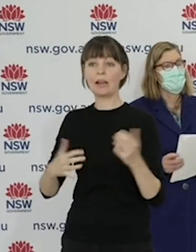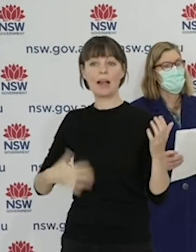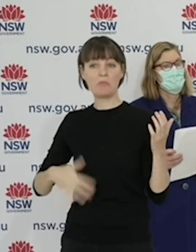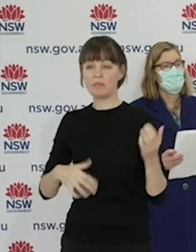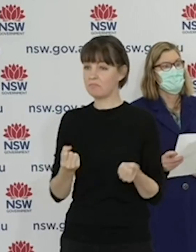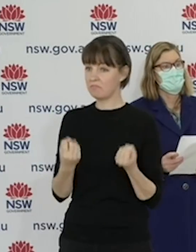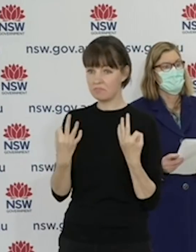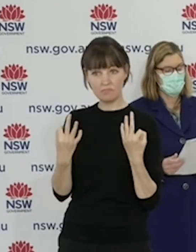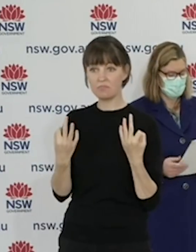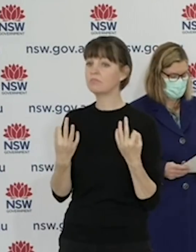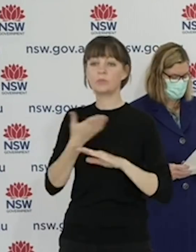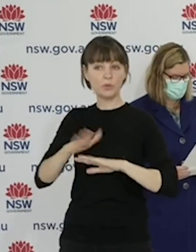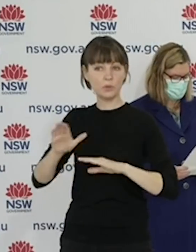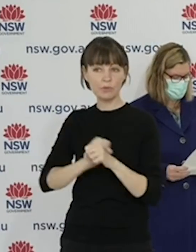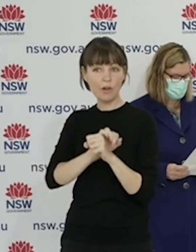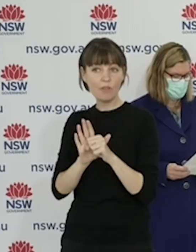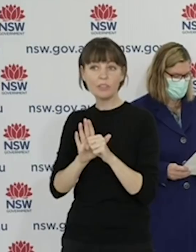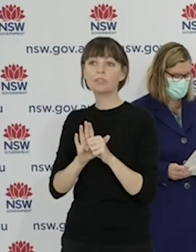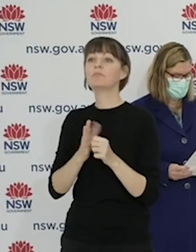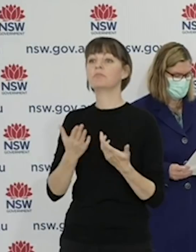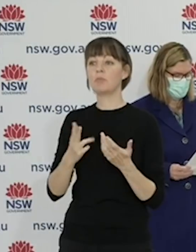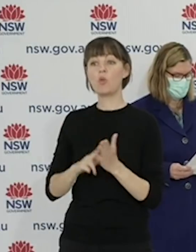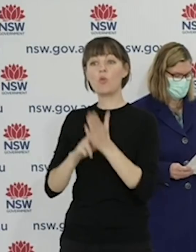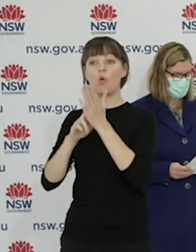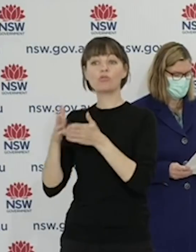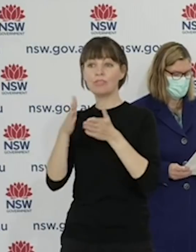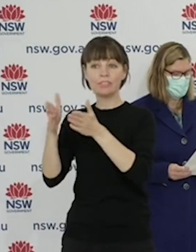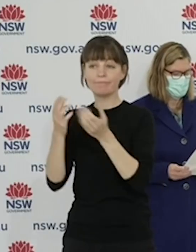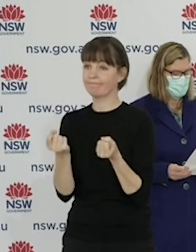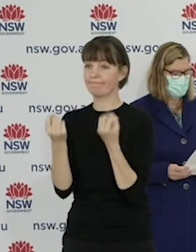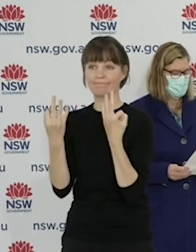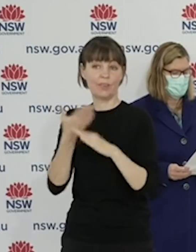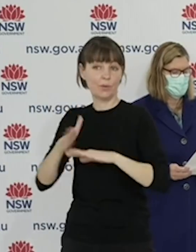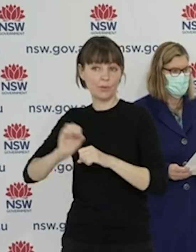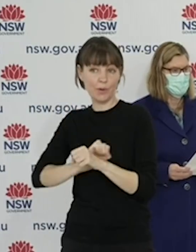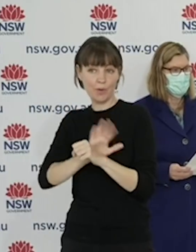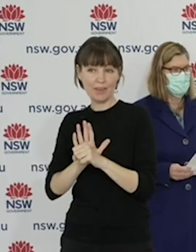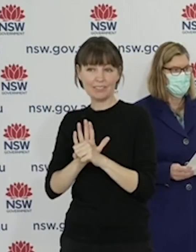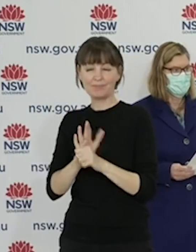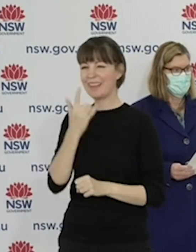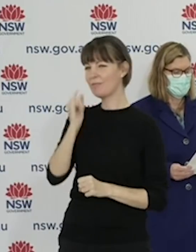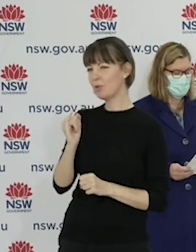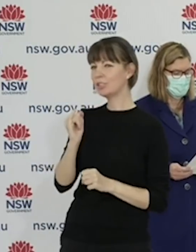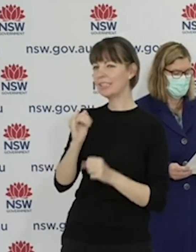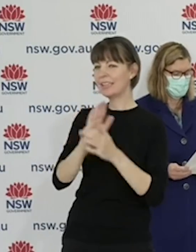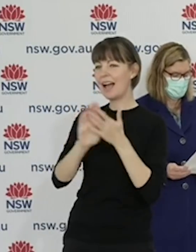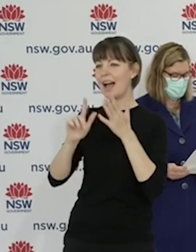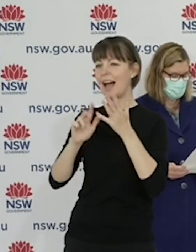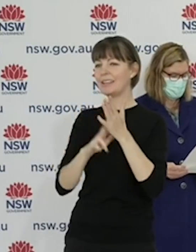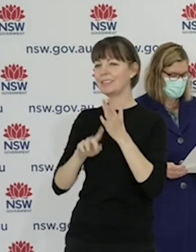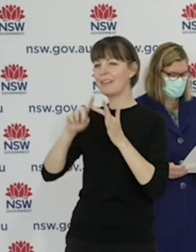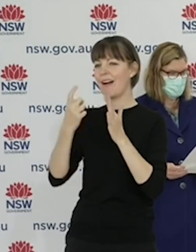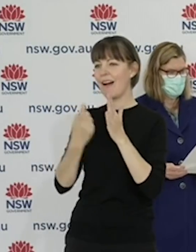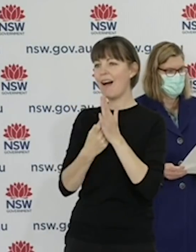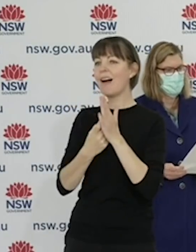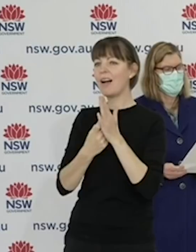extra cases, which are all positive signs. Unfortunately, in the Hunter New England area, there were, I believe, around 14 new cases